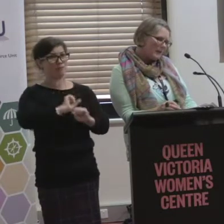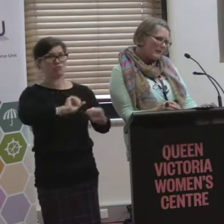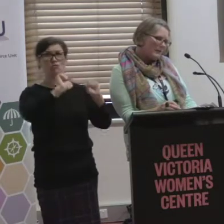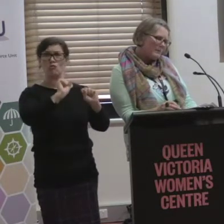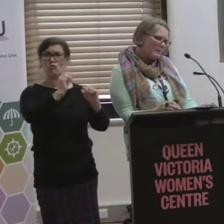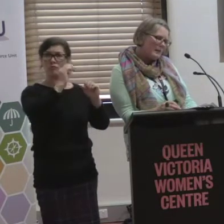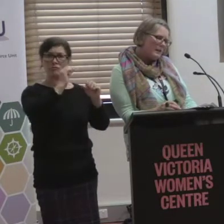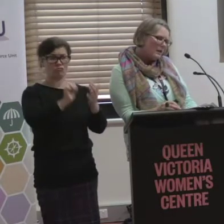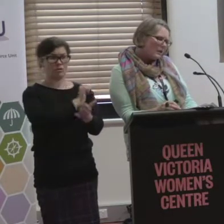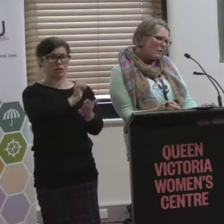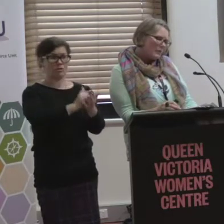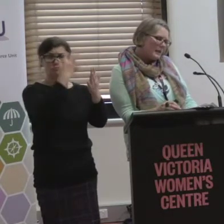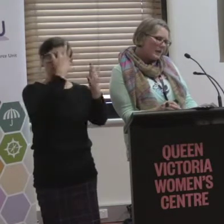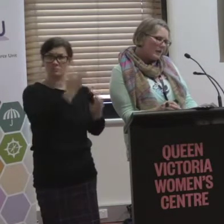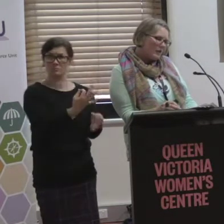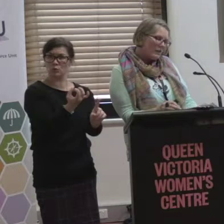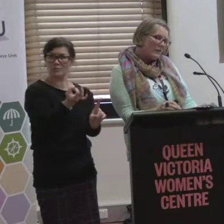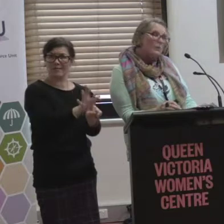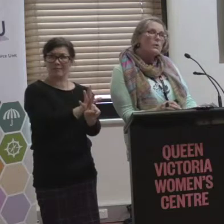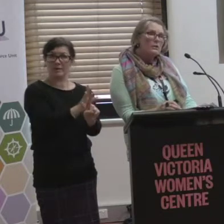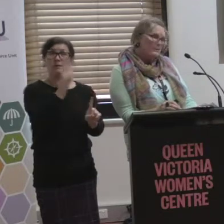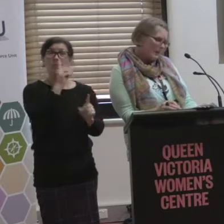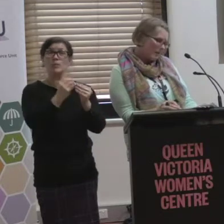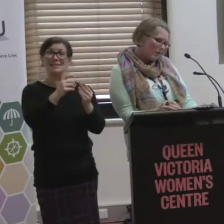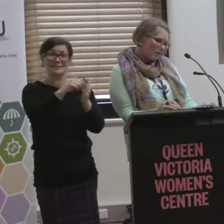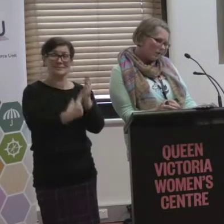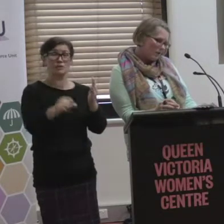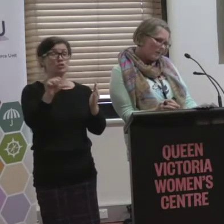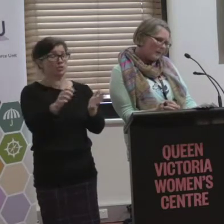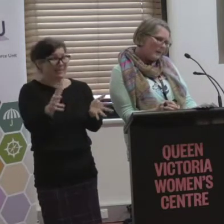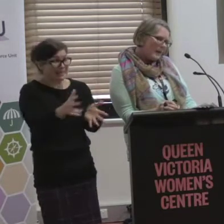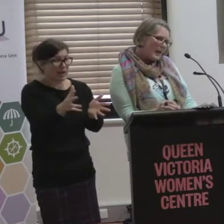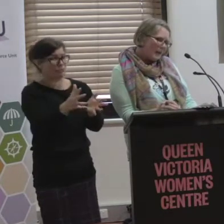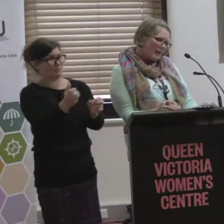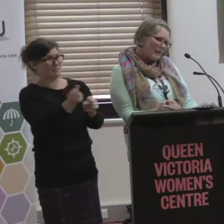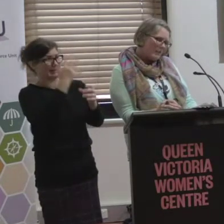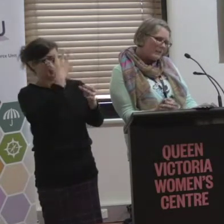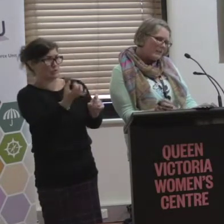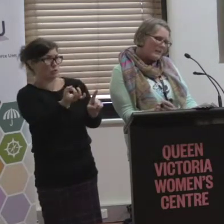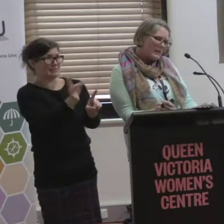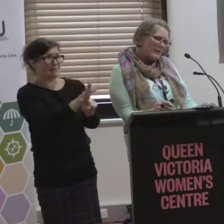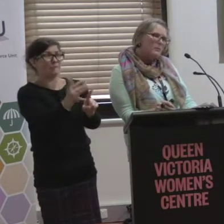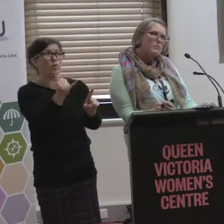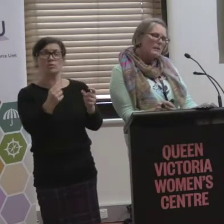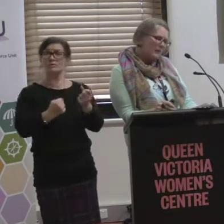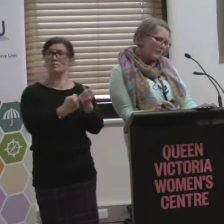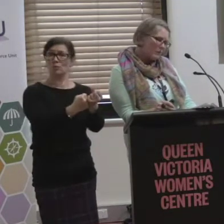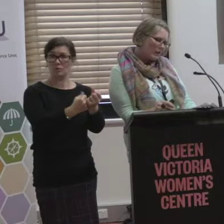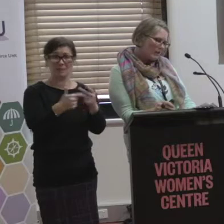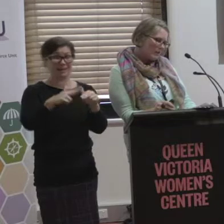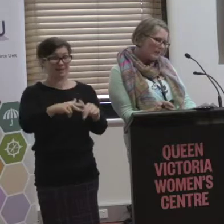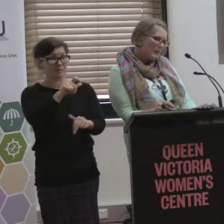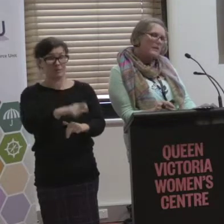and people with disability should be encouraged and supported to make their own decisions. However, if a person is unable to make